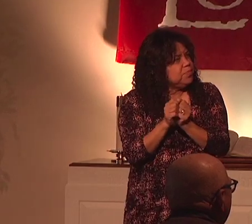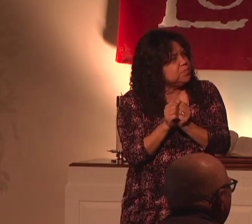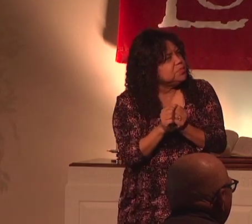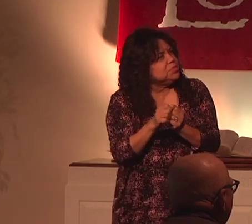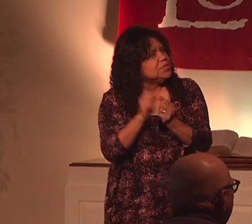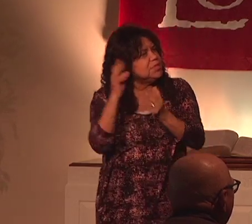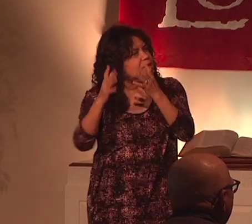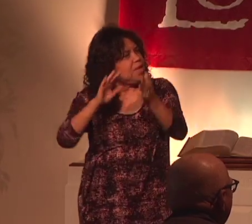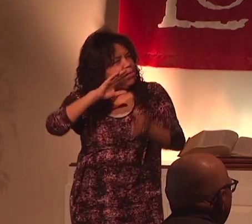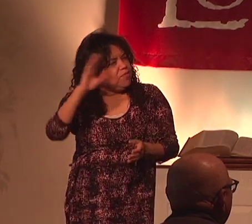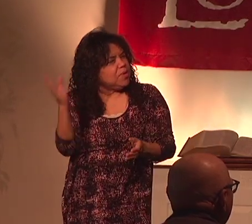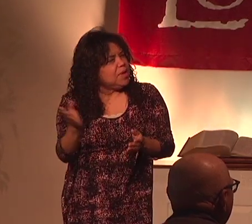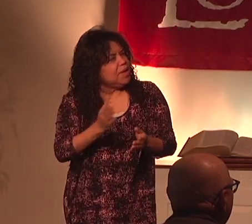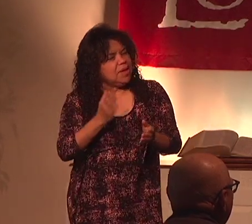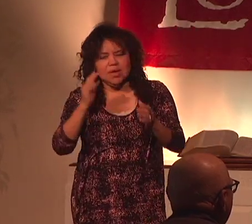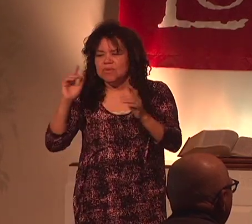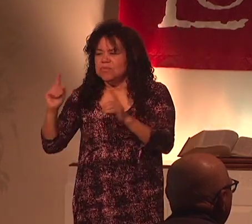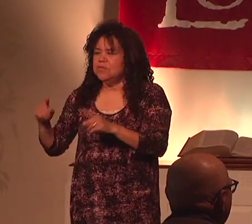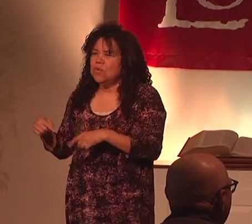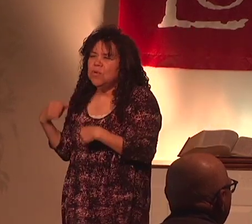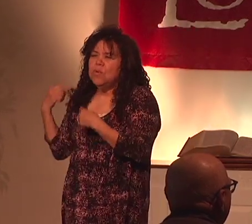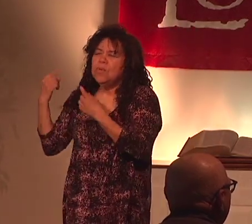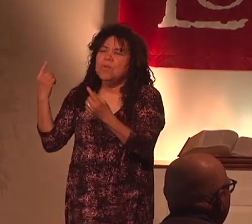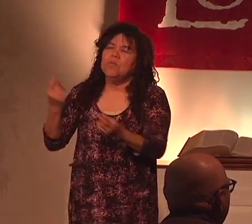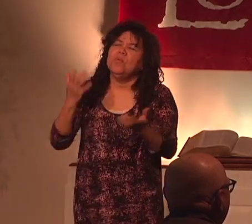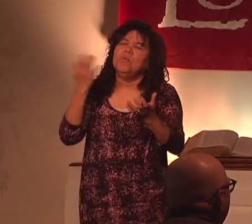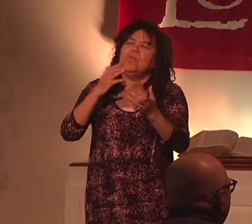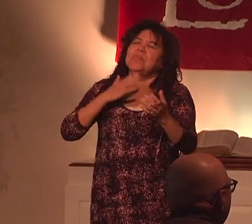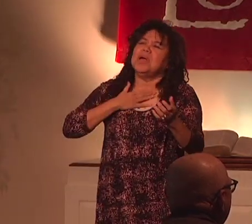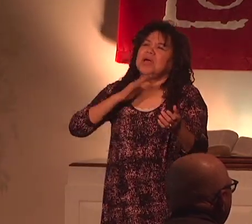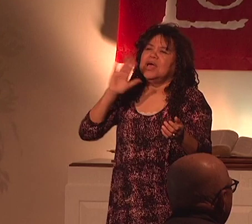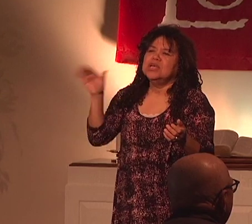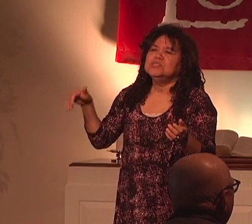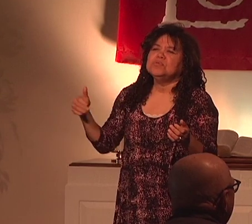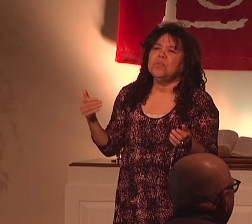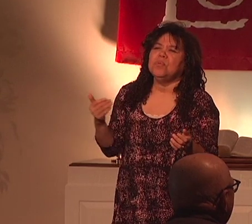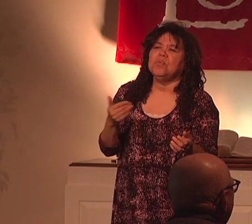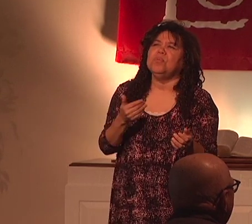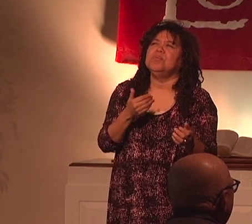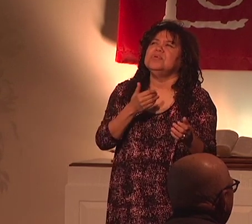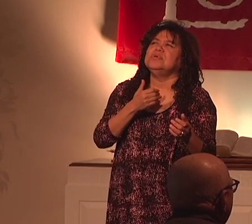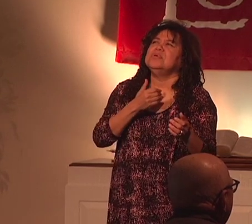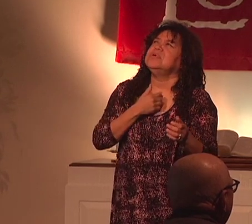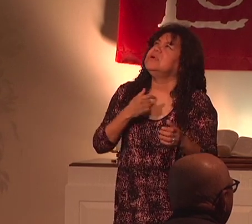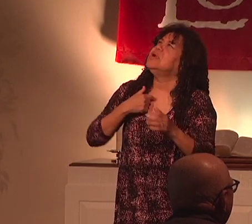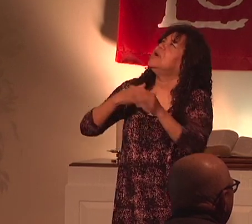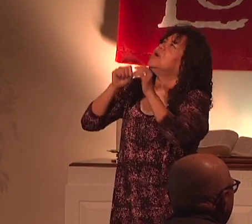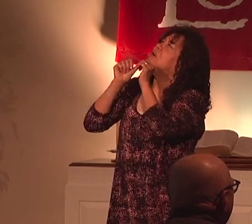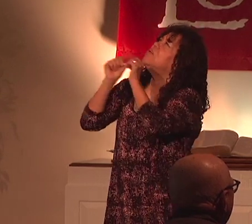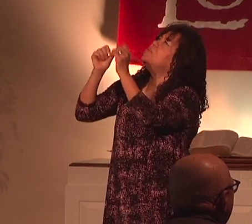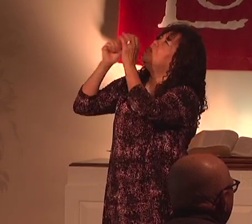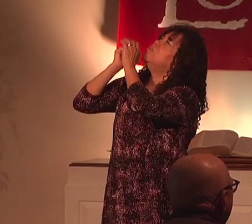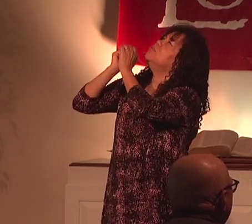your